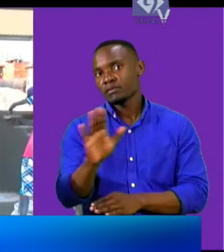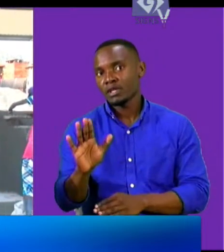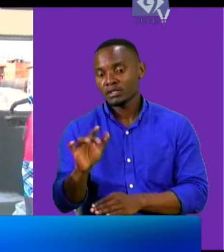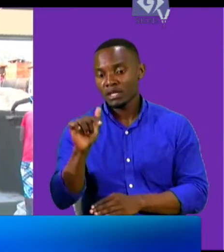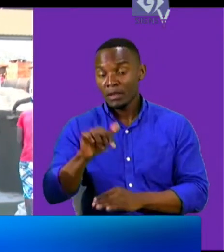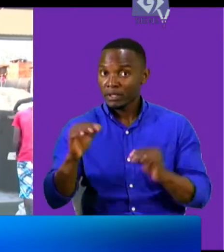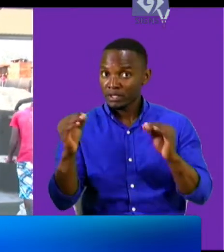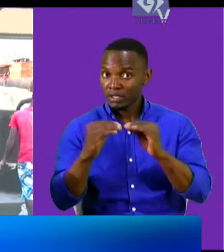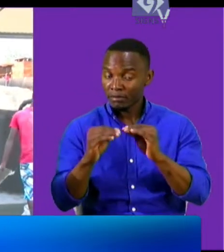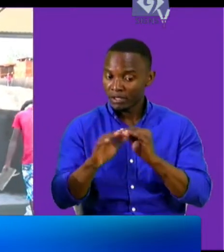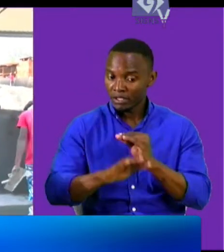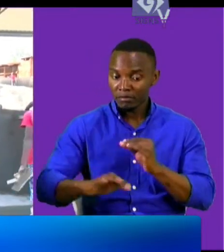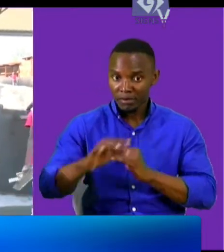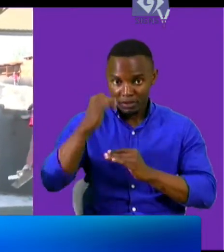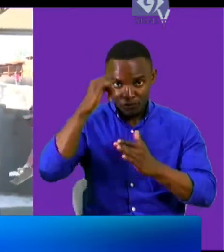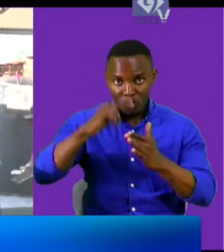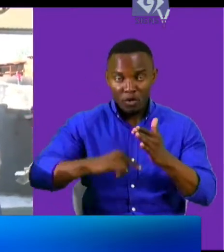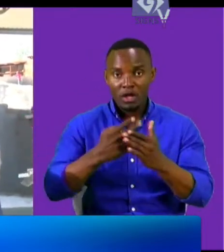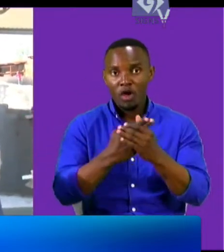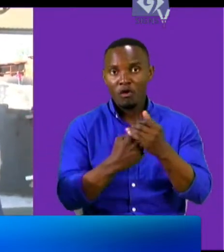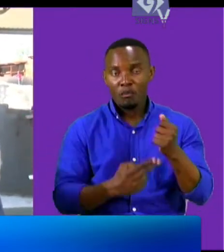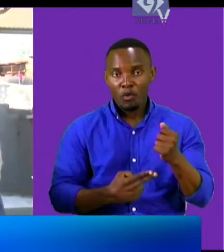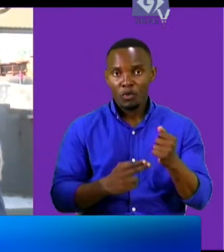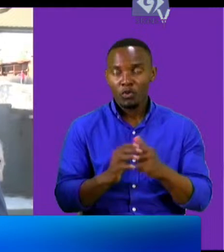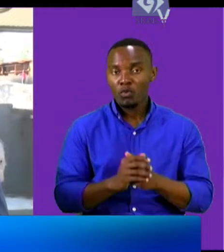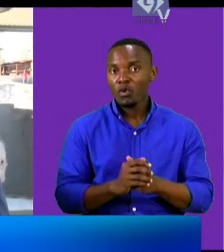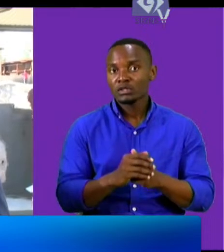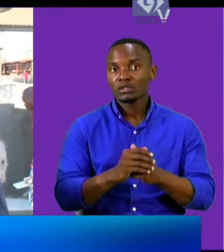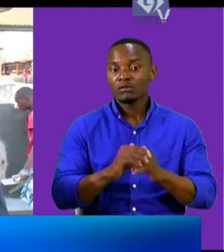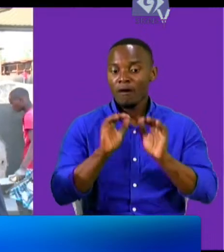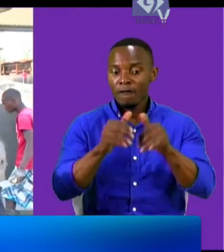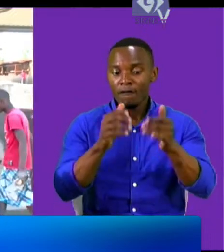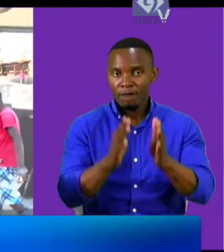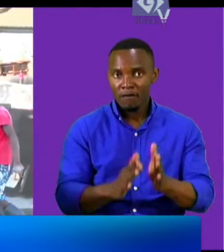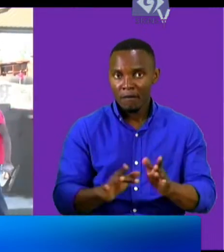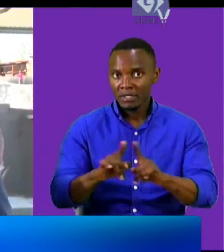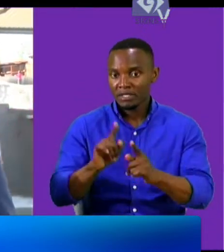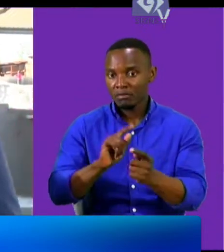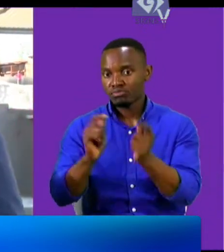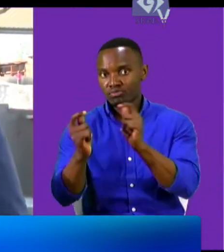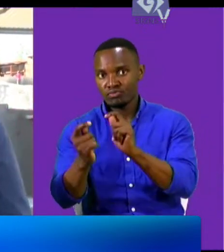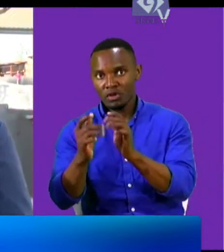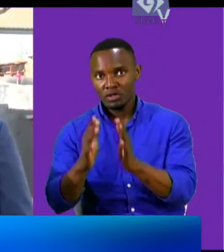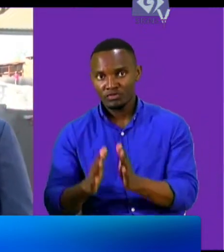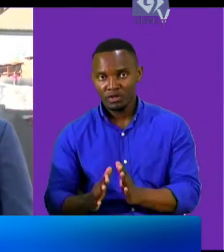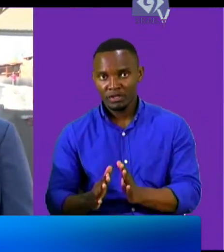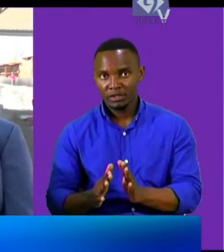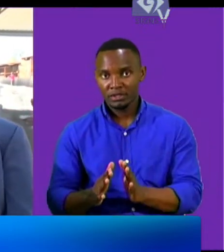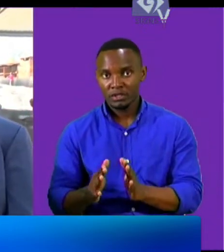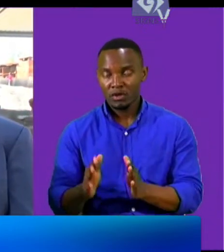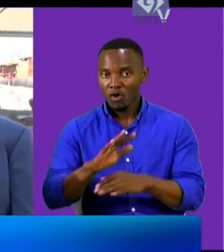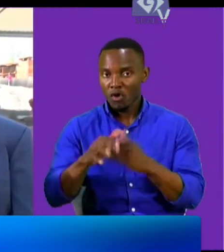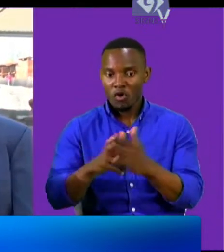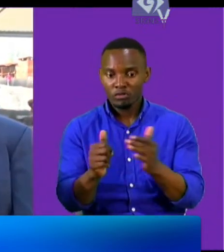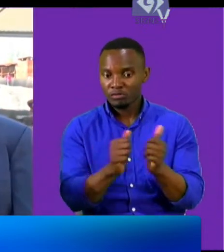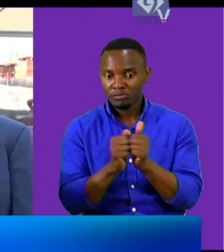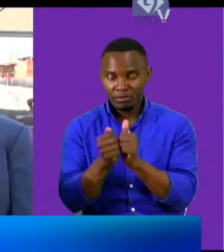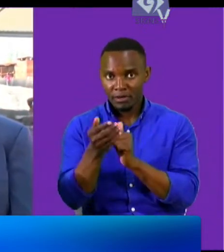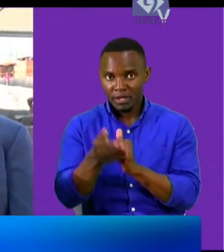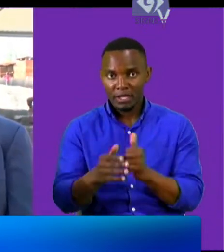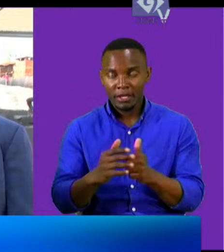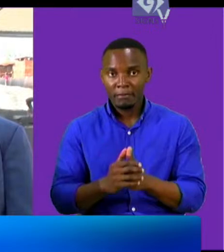both farmers and traders. They'll come together here, make sure that the transactions are taking on well. The facility is quite